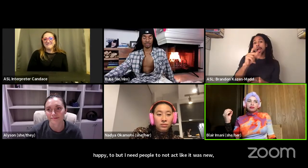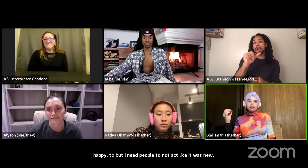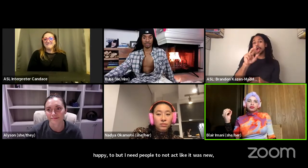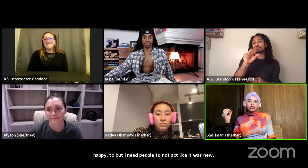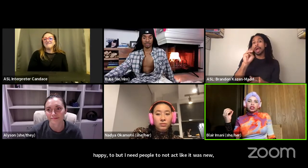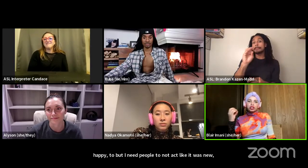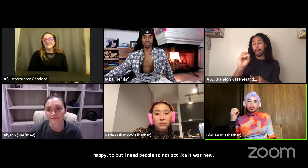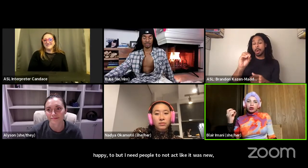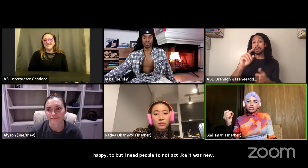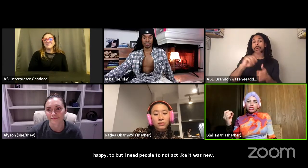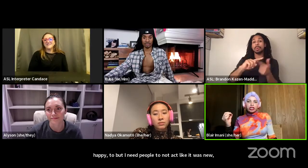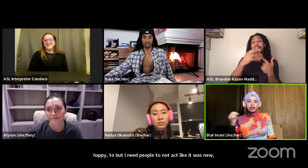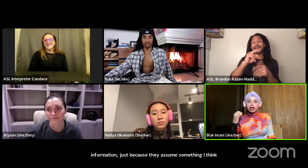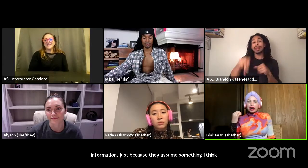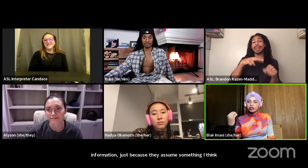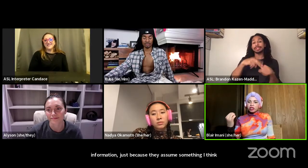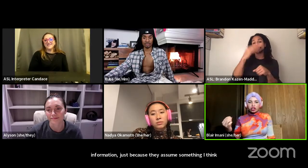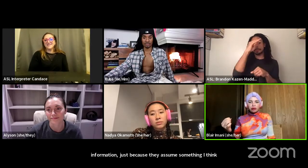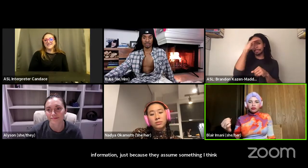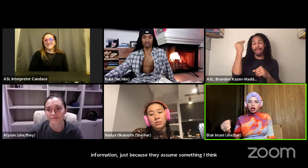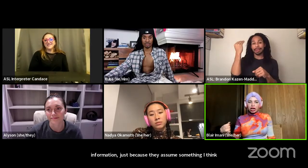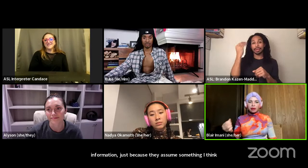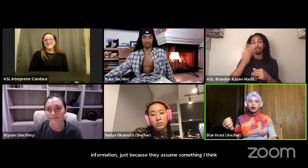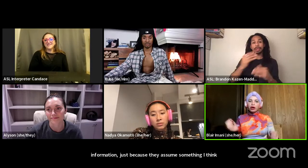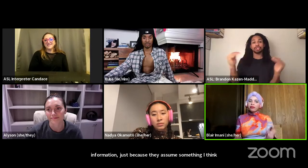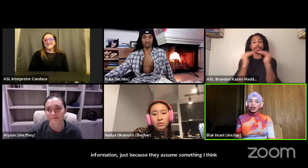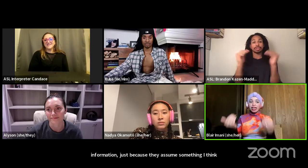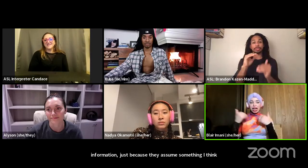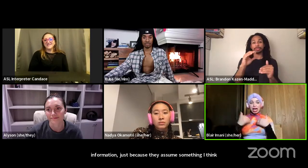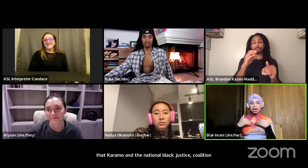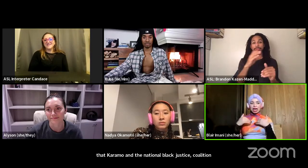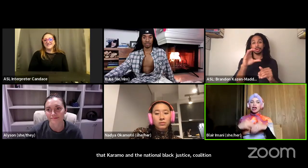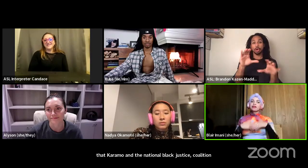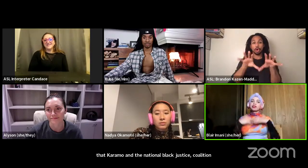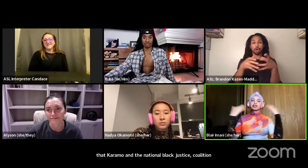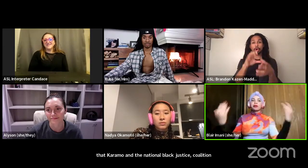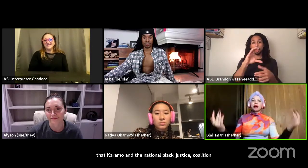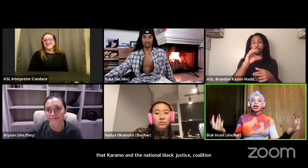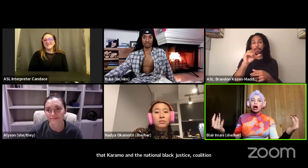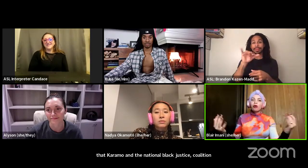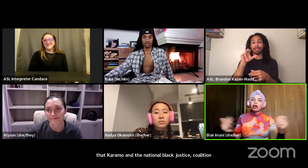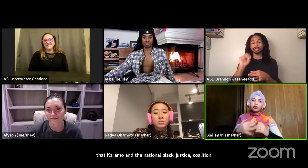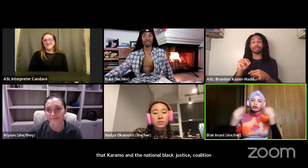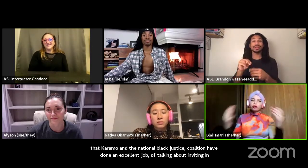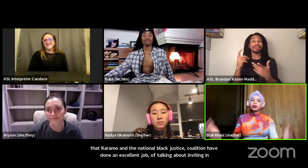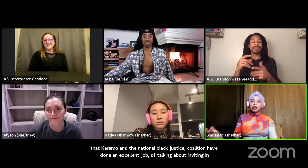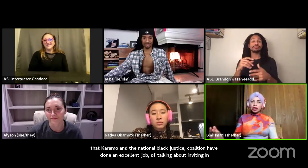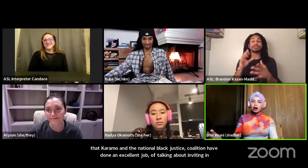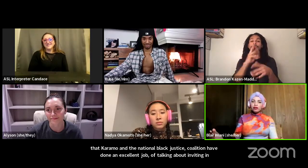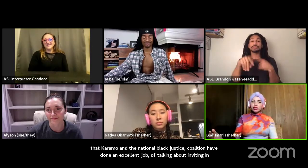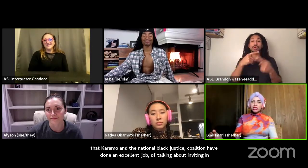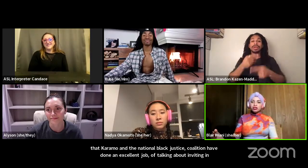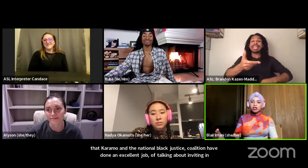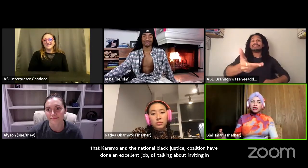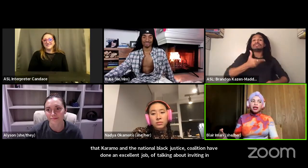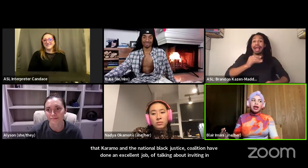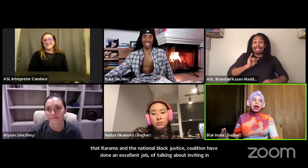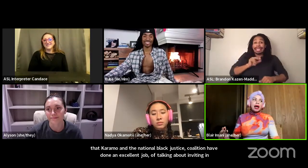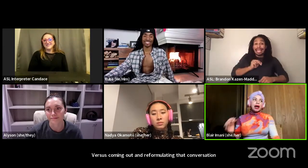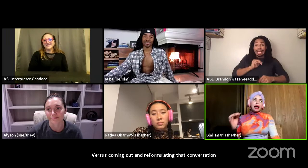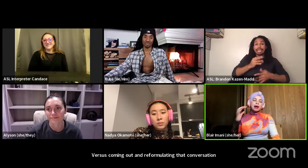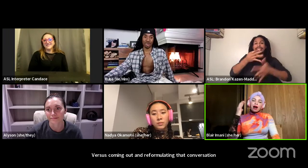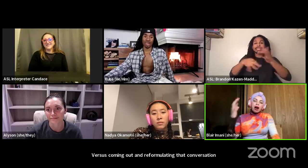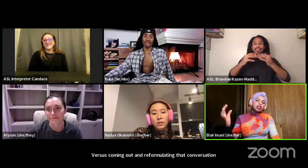Black Justice Coalition have done an excellent job of talking about inviting in versus coming out and reformulating that